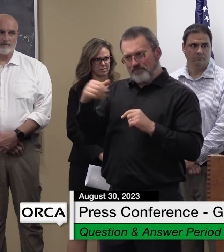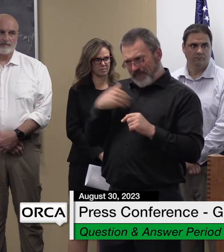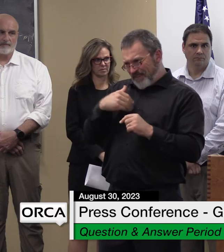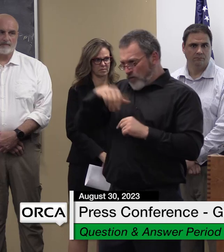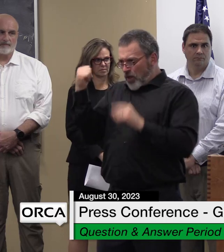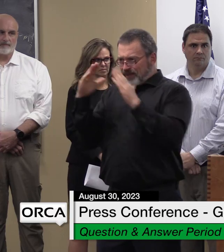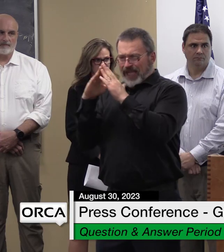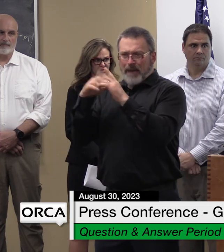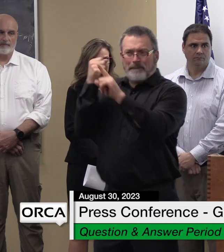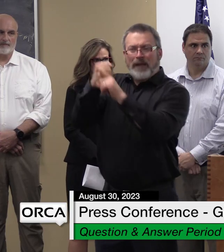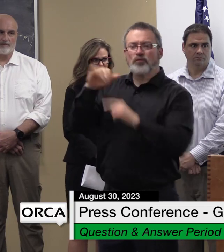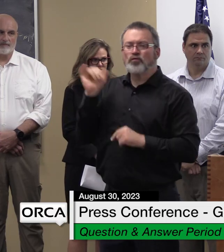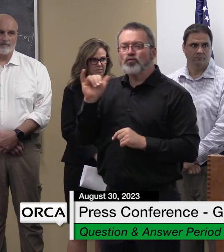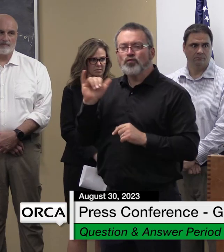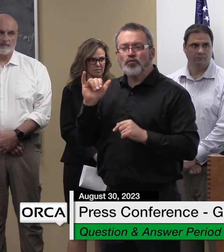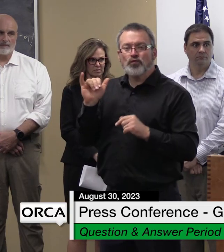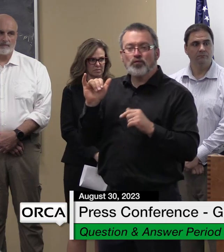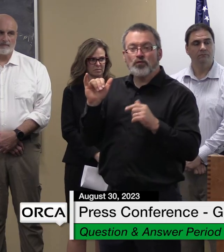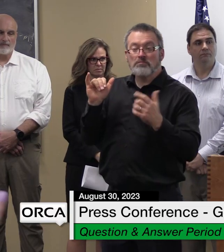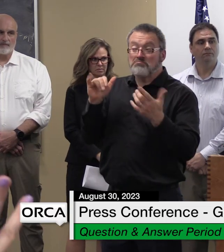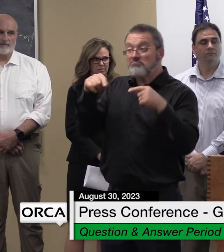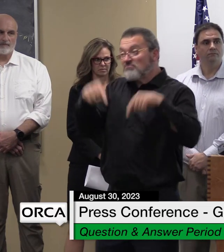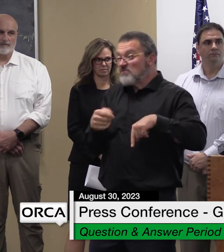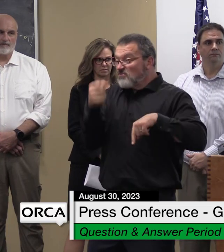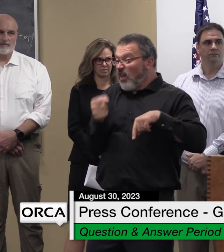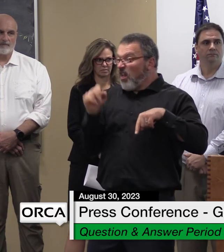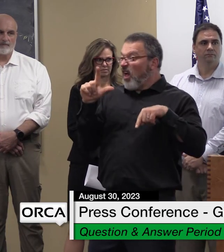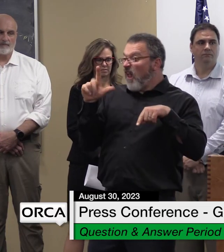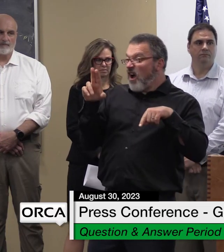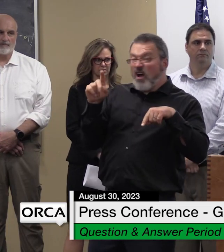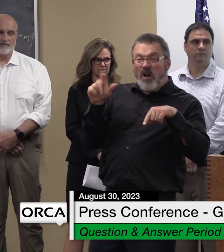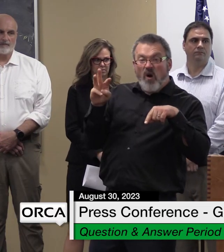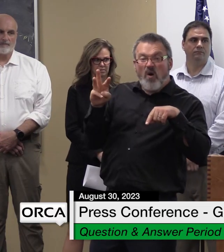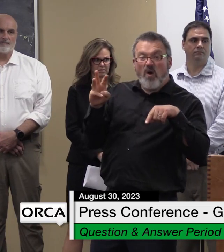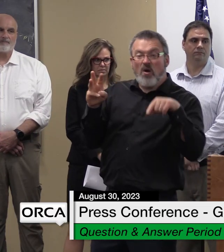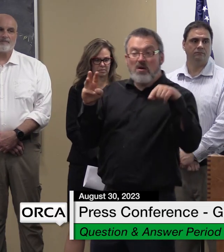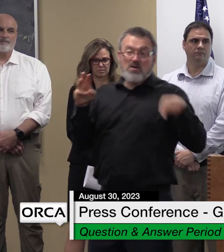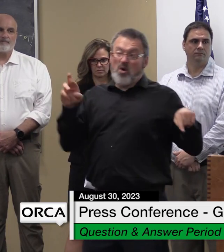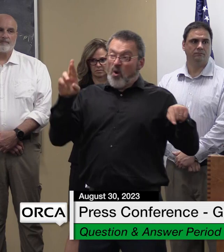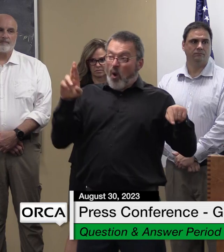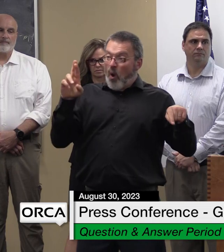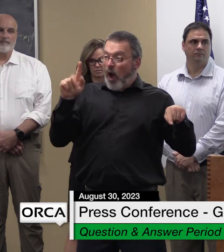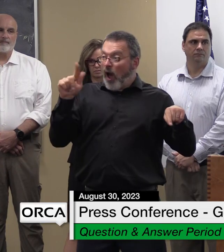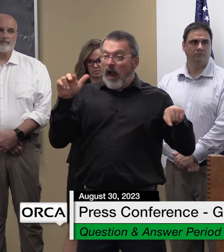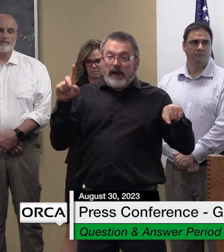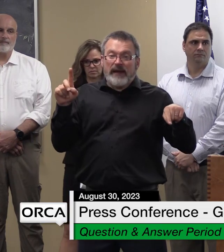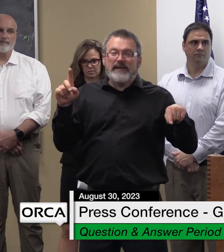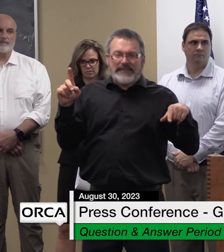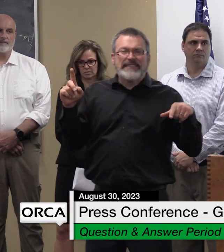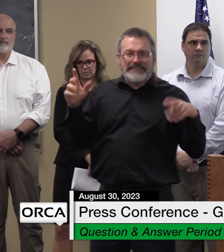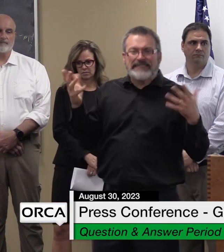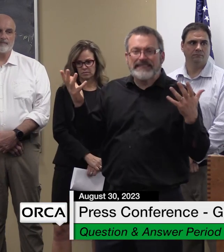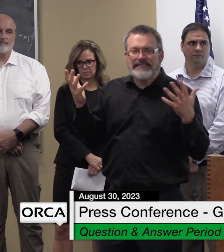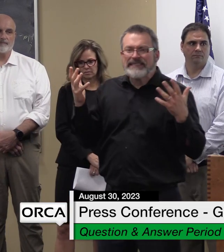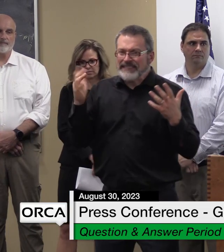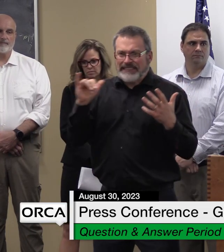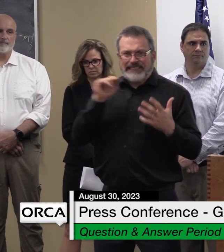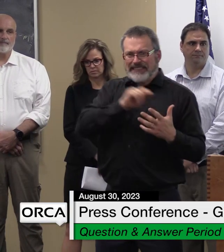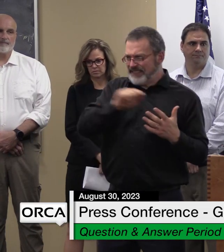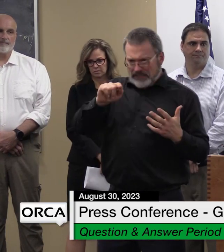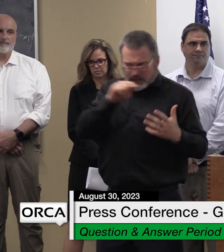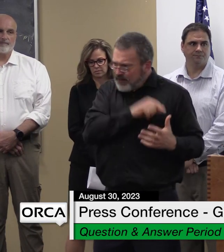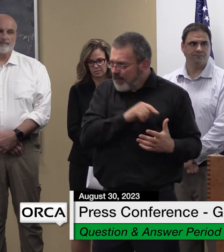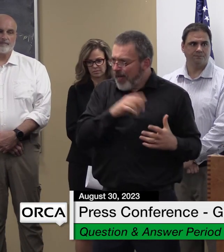know, remember Ludlow, Rutland. There are other areas that need help as well. So we have to